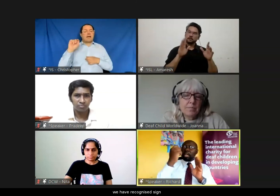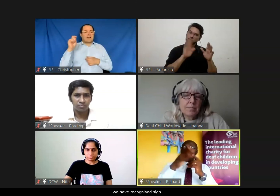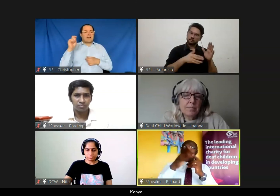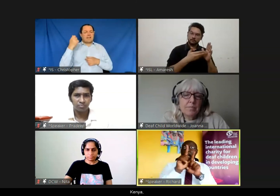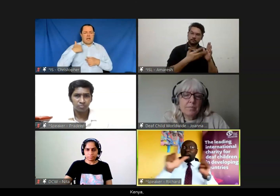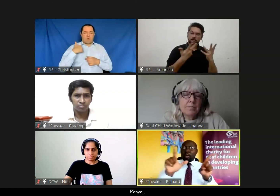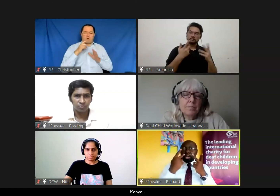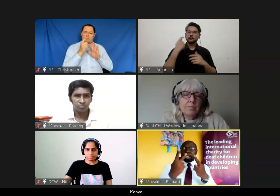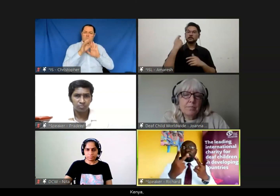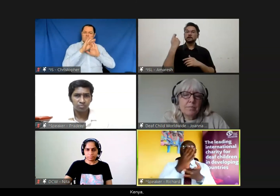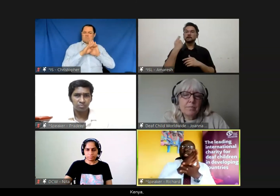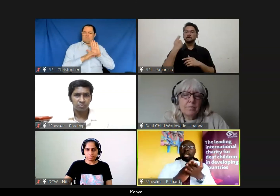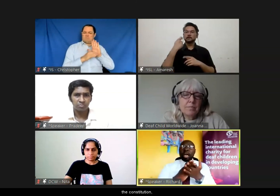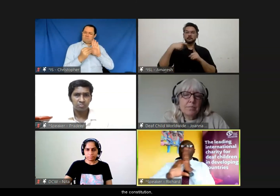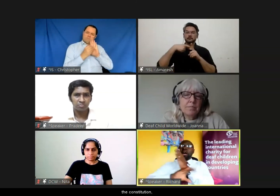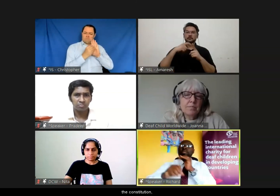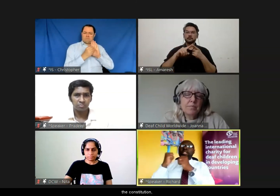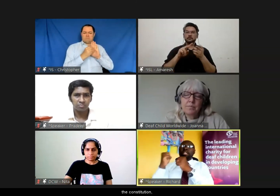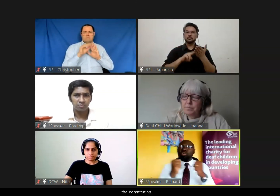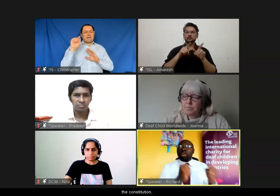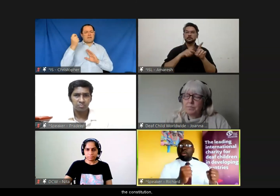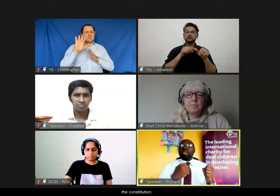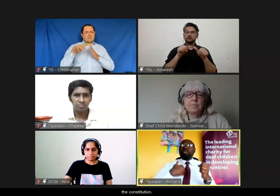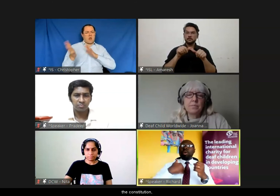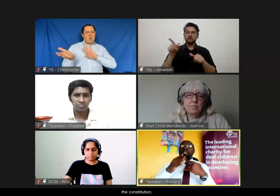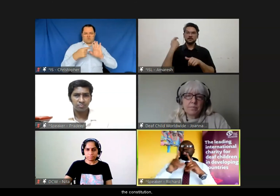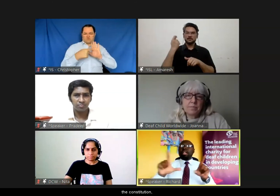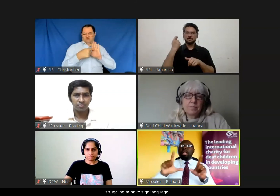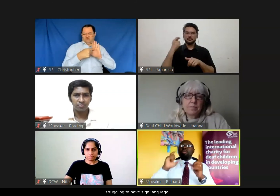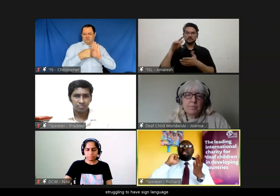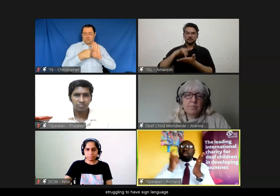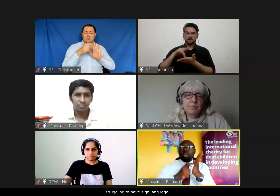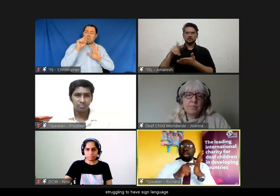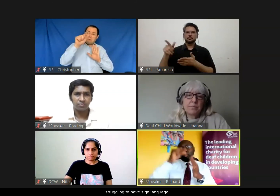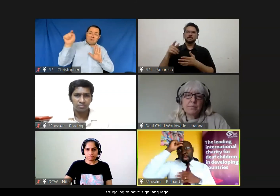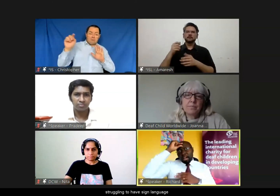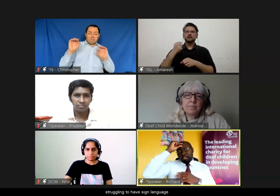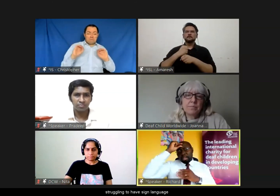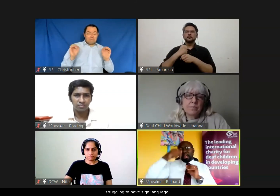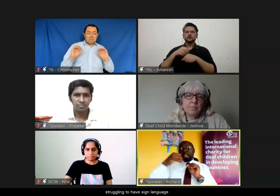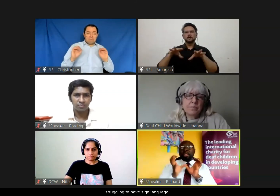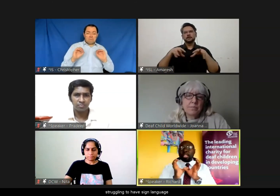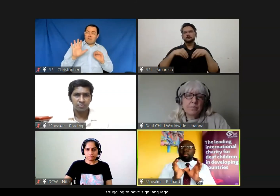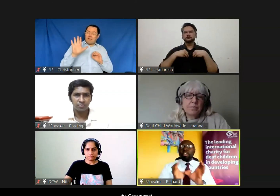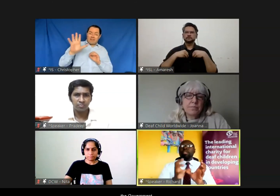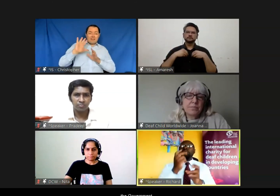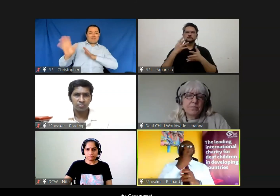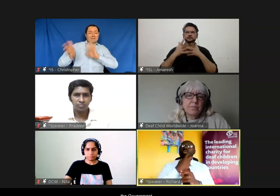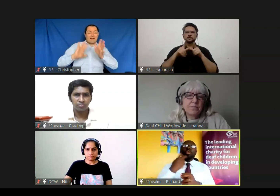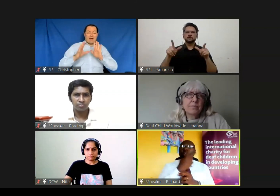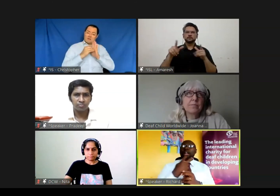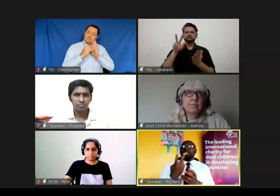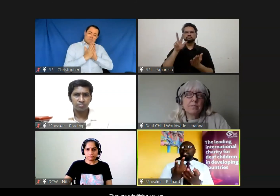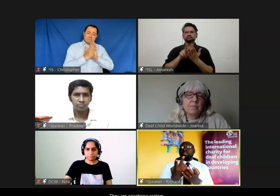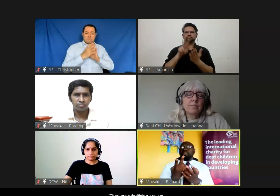constitution. In Kenya, sign language is there in the constitution, but some countries are still struggling to have sign language being recognized by the